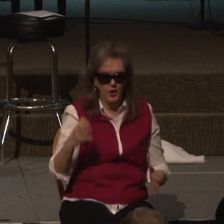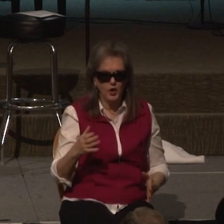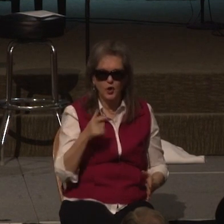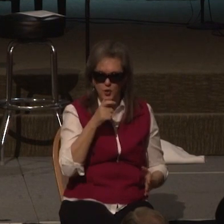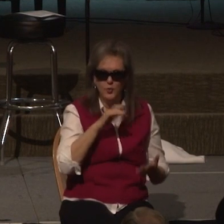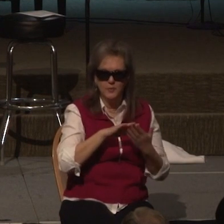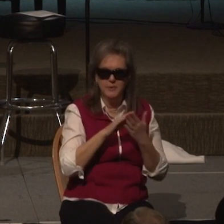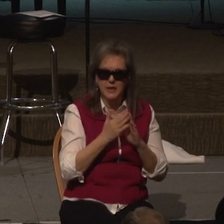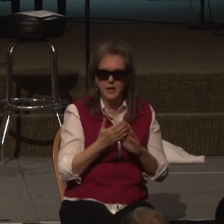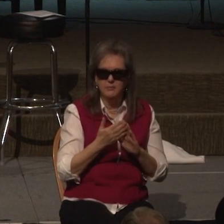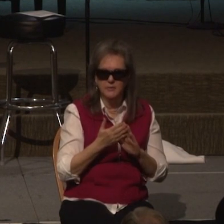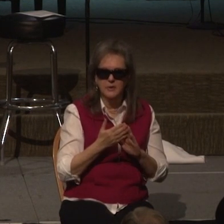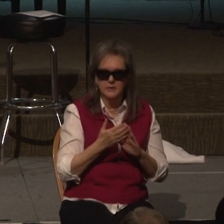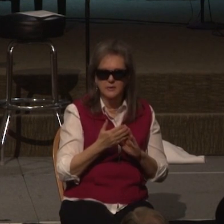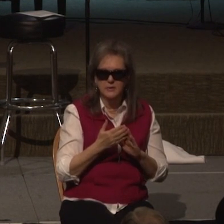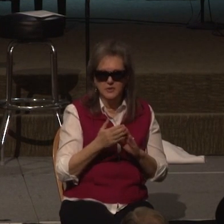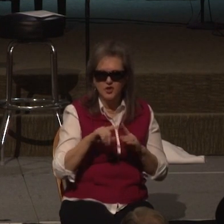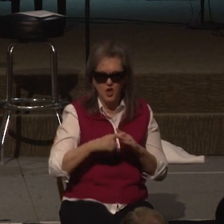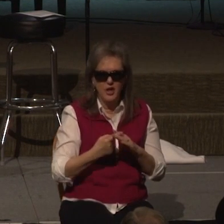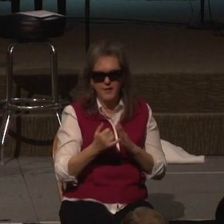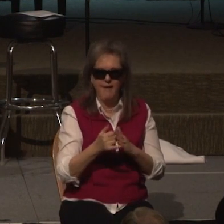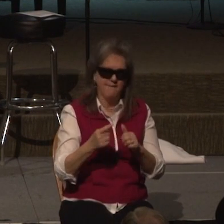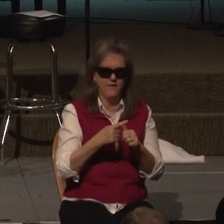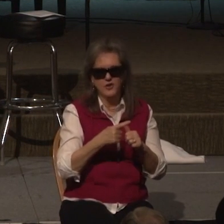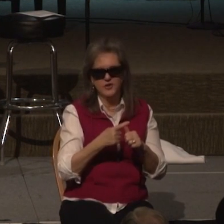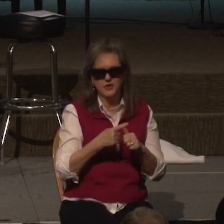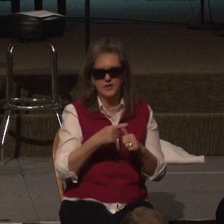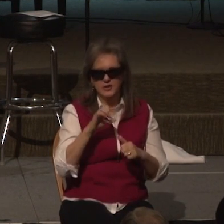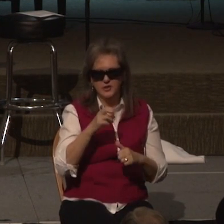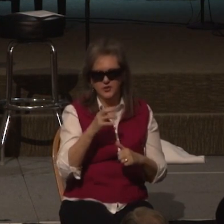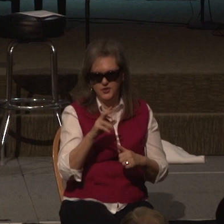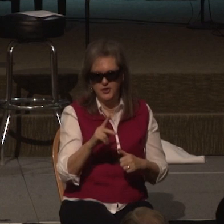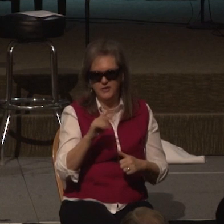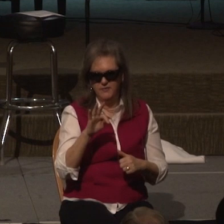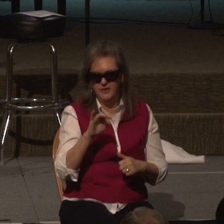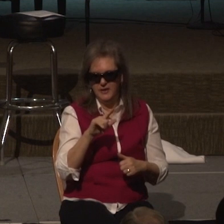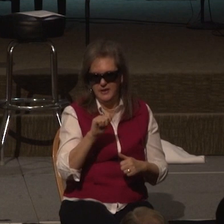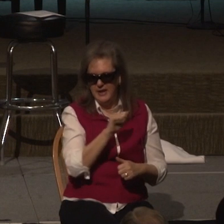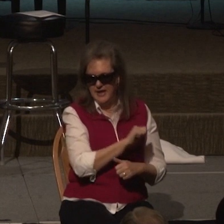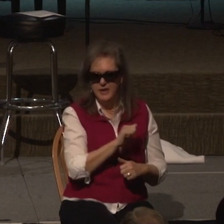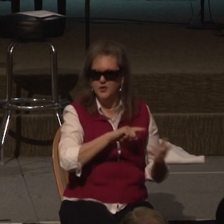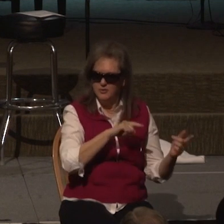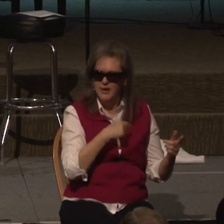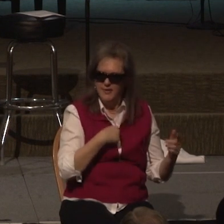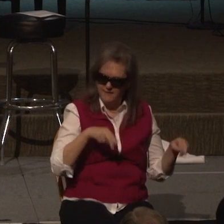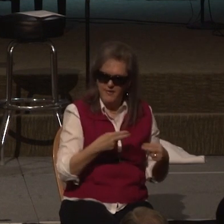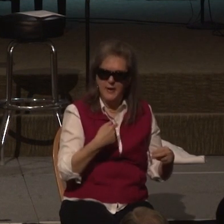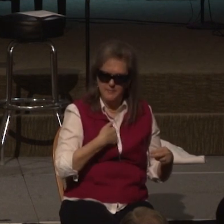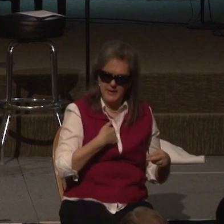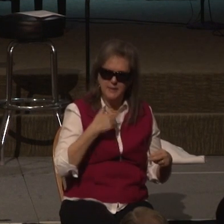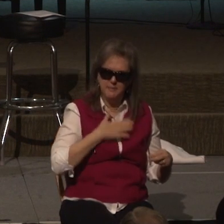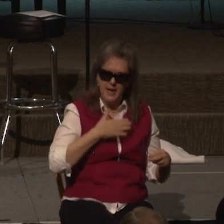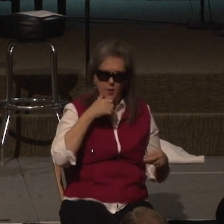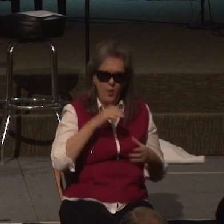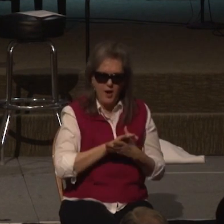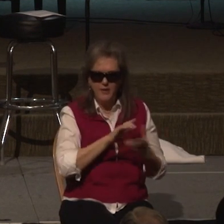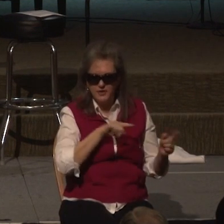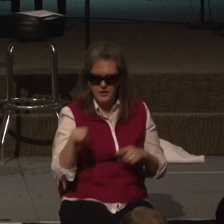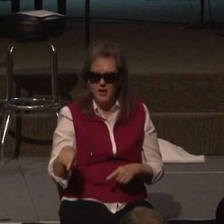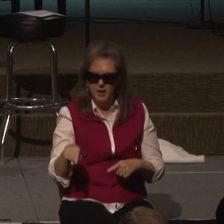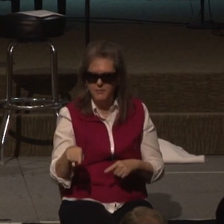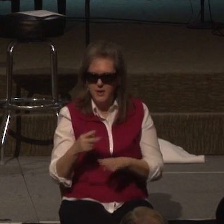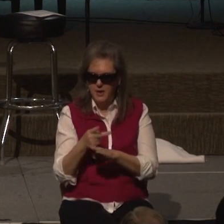to be pioneering that first Chick-fil-A, and they invited Kelly and I to come and have this pre-opening